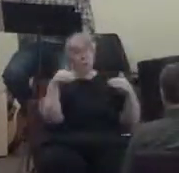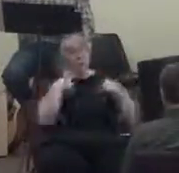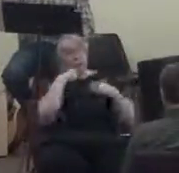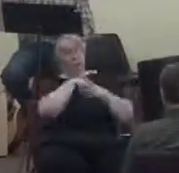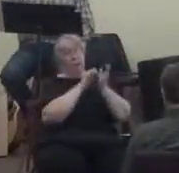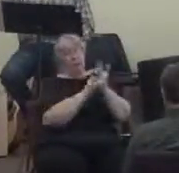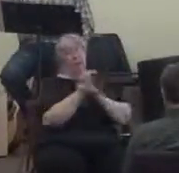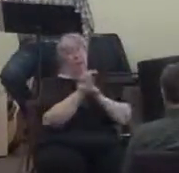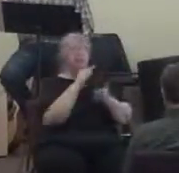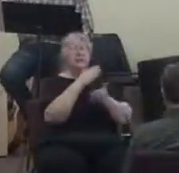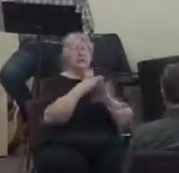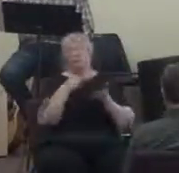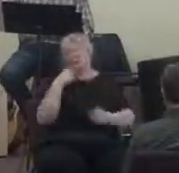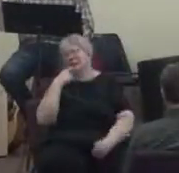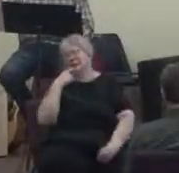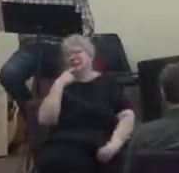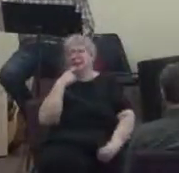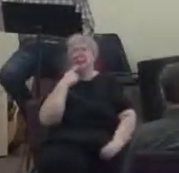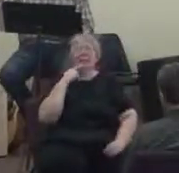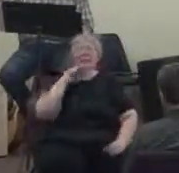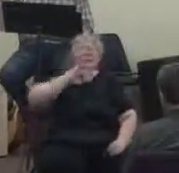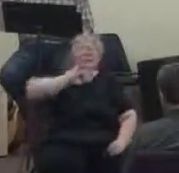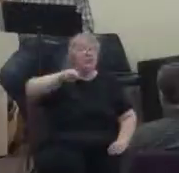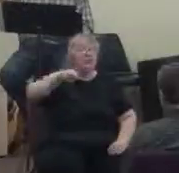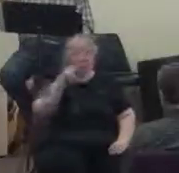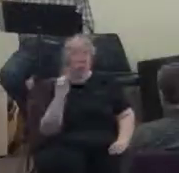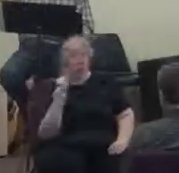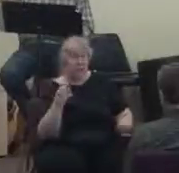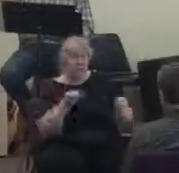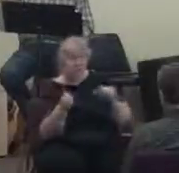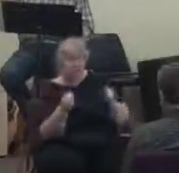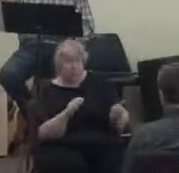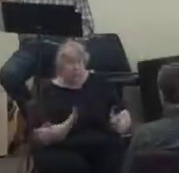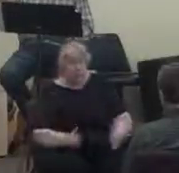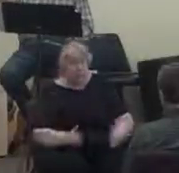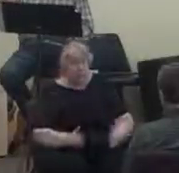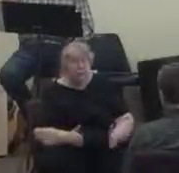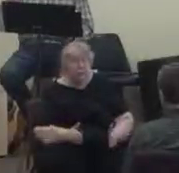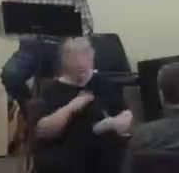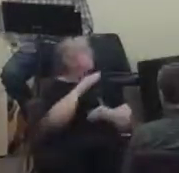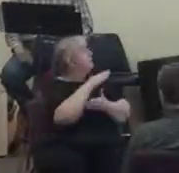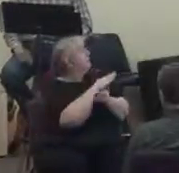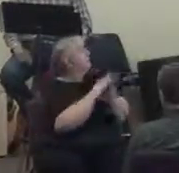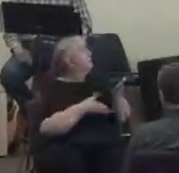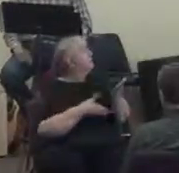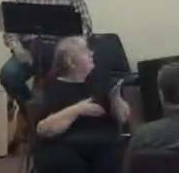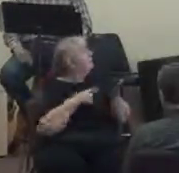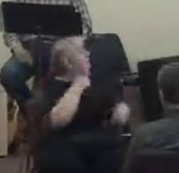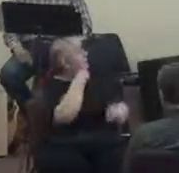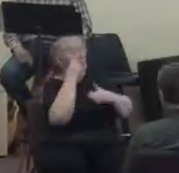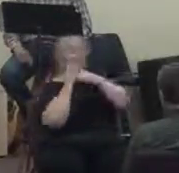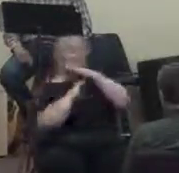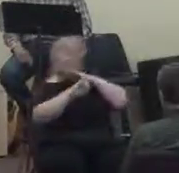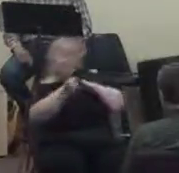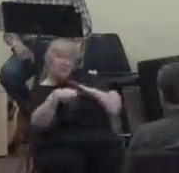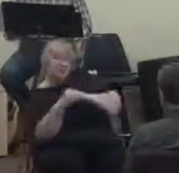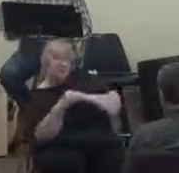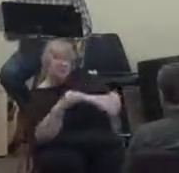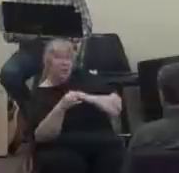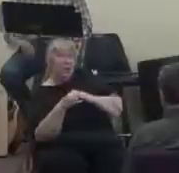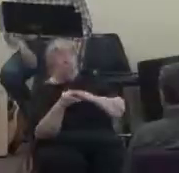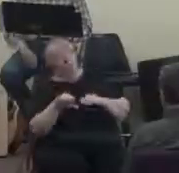John the Baptist, others say Elijah, and still others, Jeremiah or one of the prophets. And